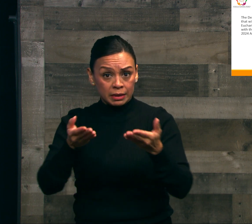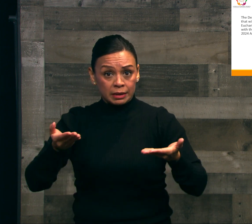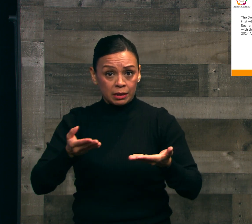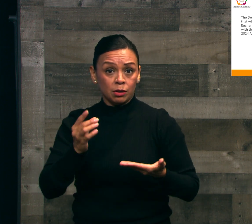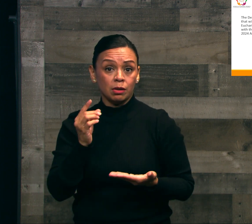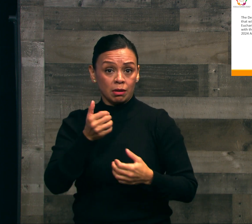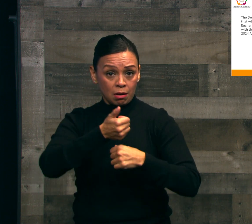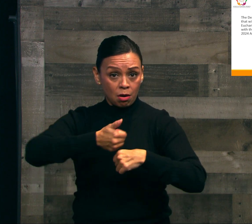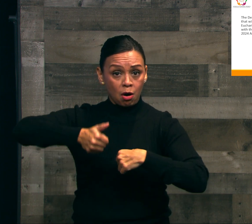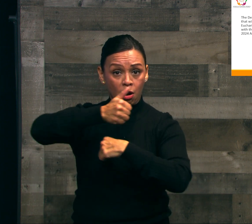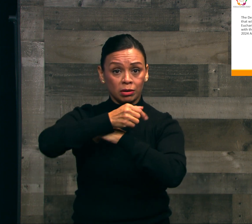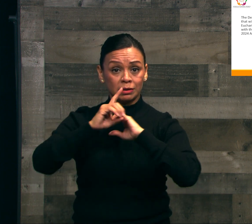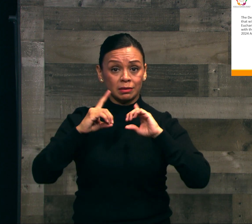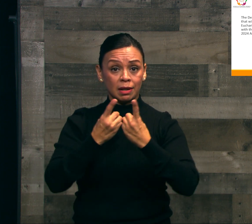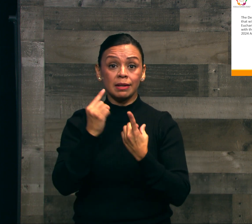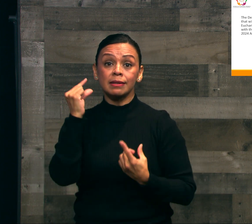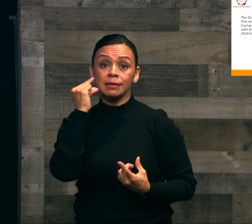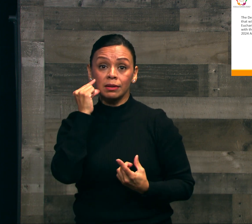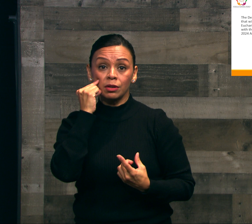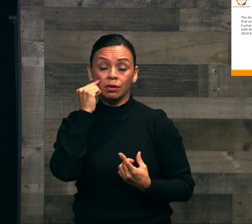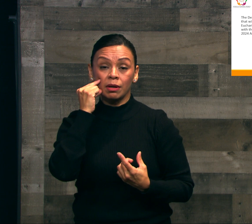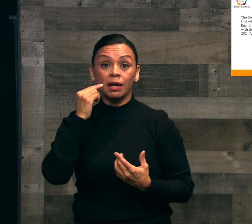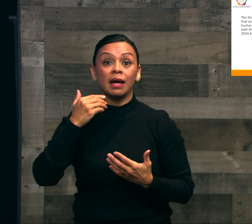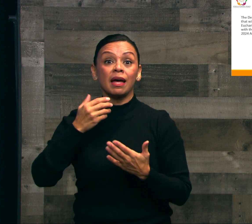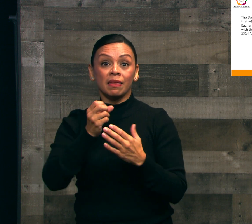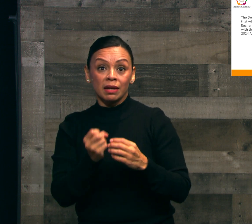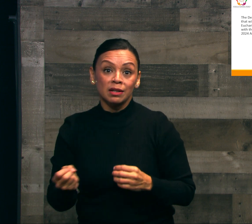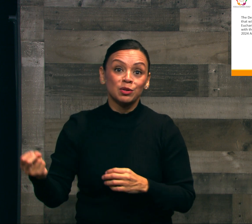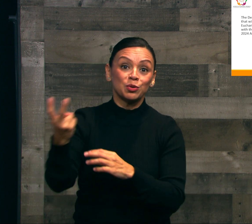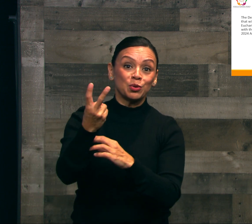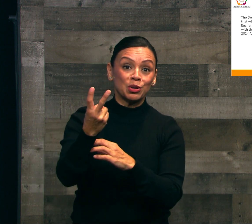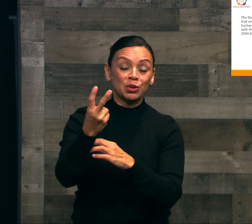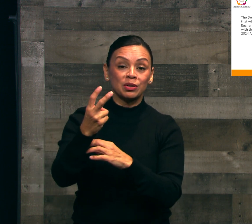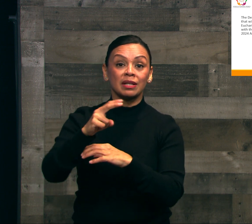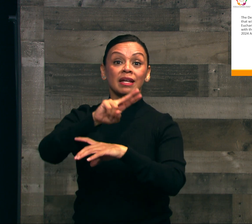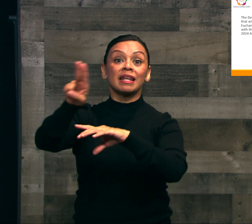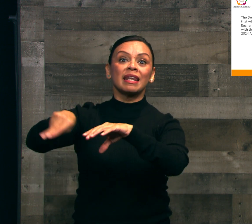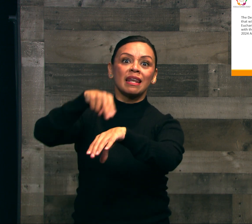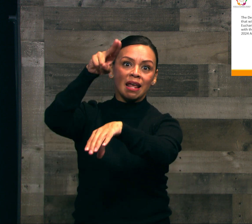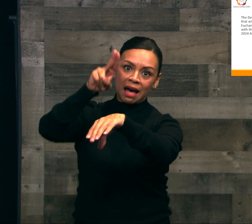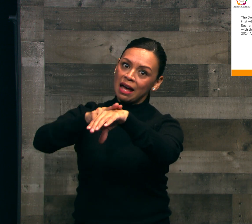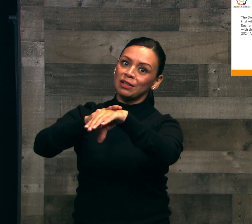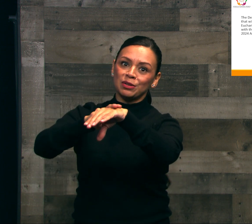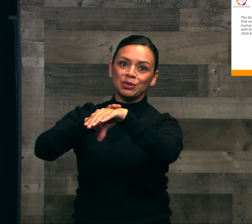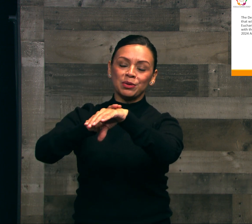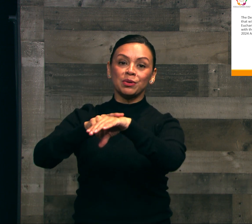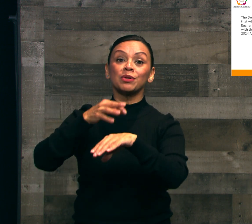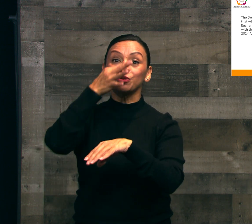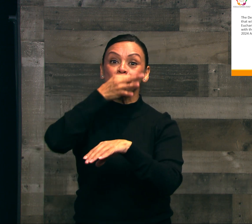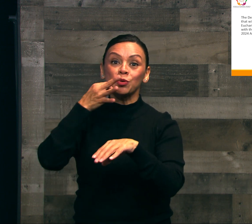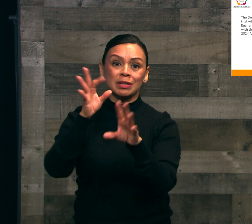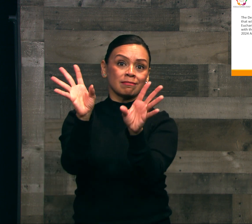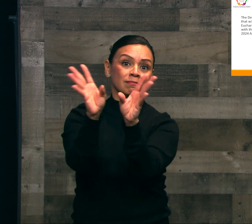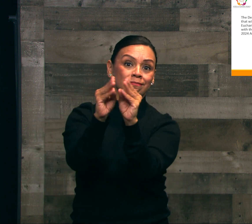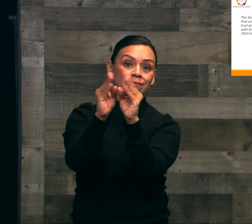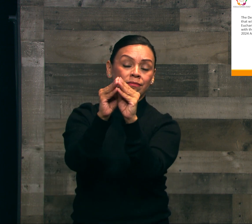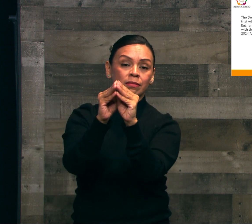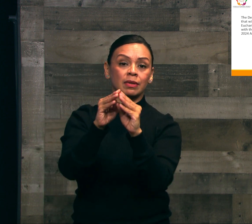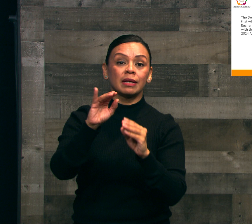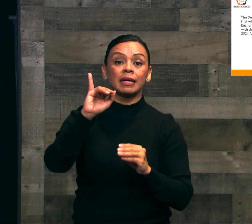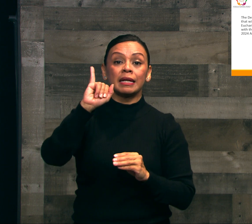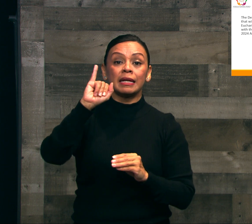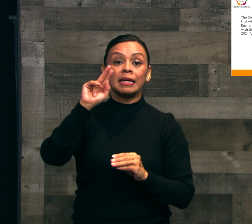Archdiocese of San Antonio. And the following year, there will be a National Eucharistic Congress in Indianapolis,